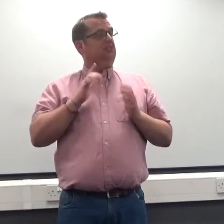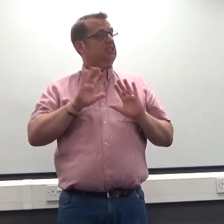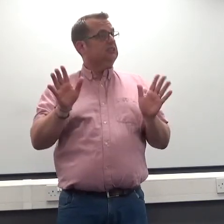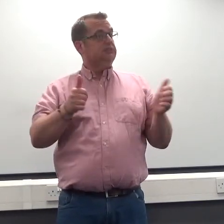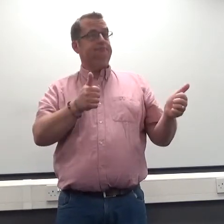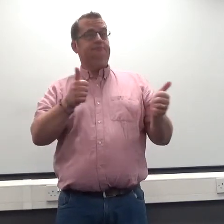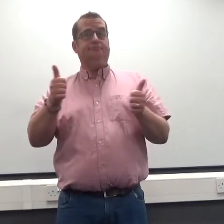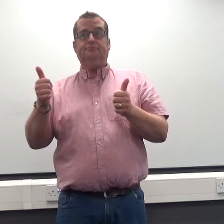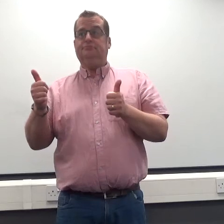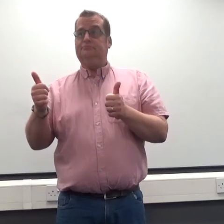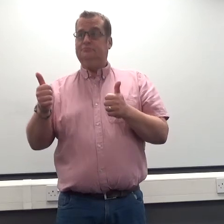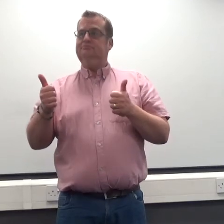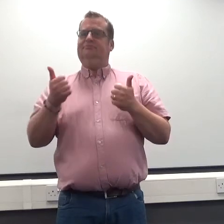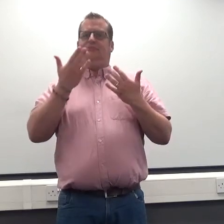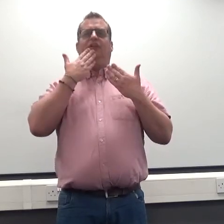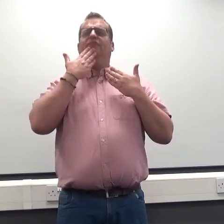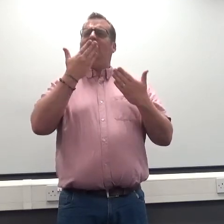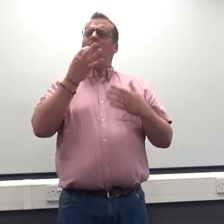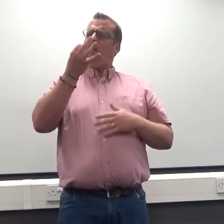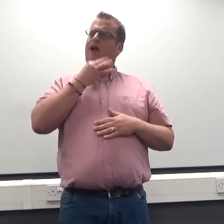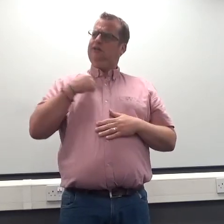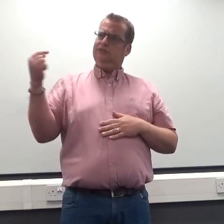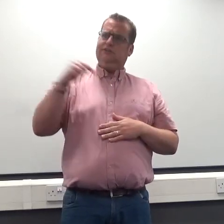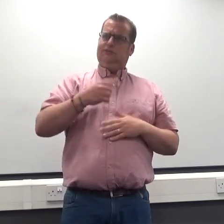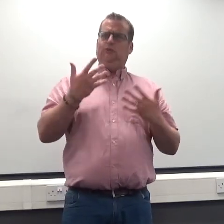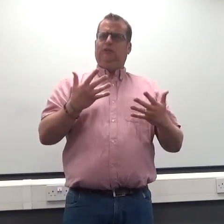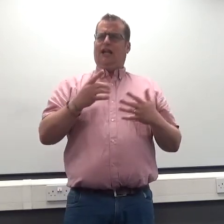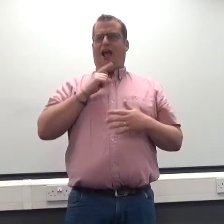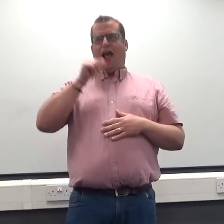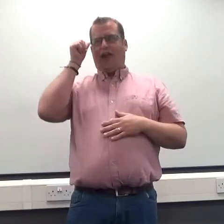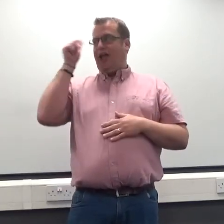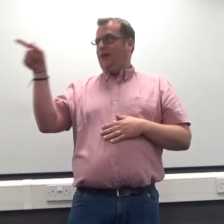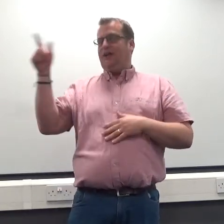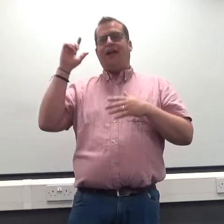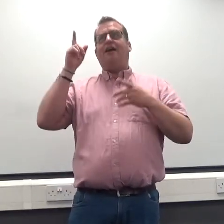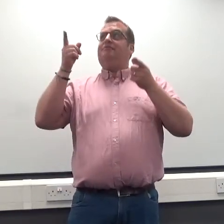equal access. Anyway, thank you very much for asking me to come today.